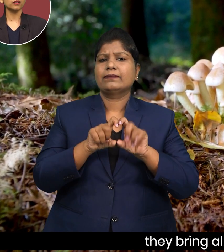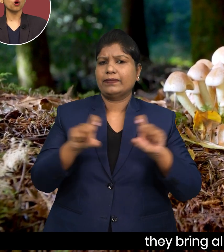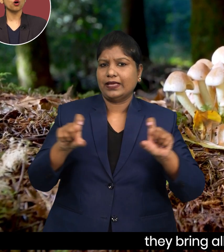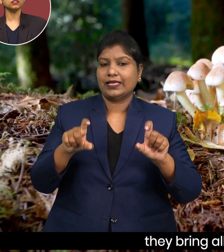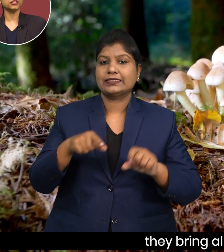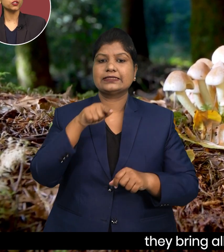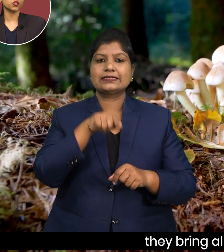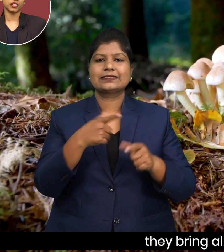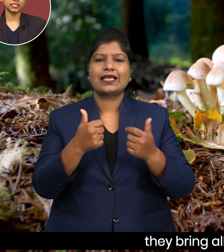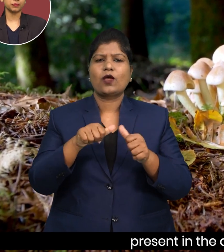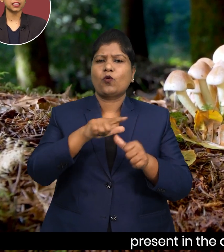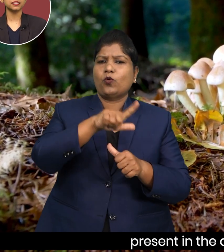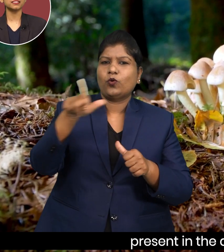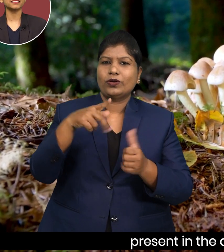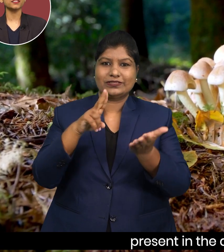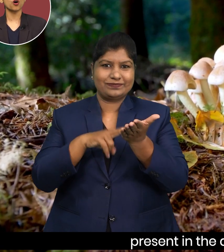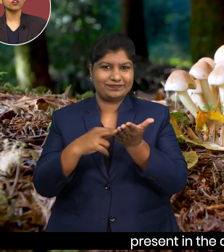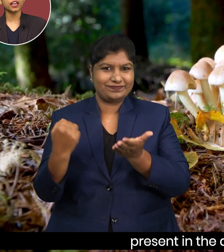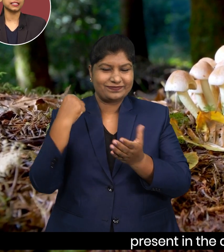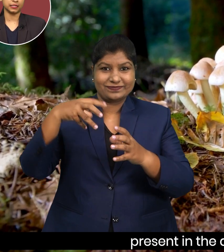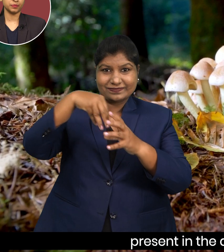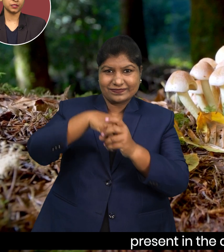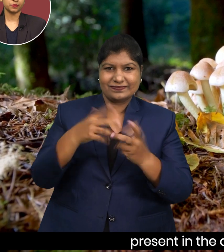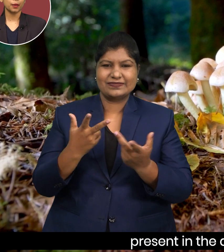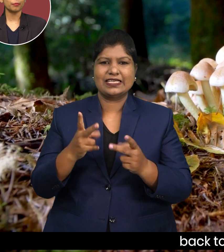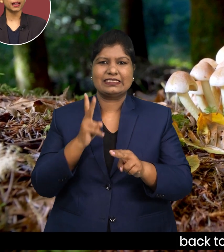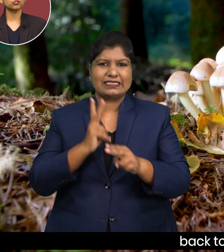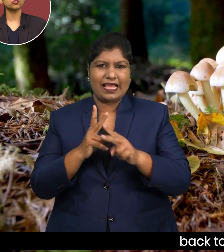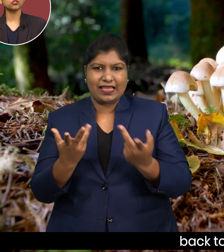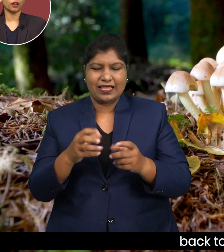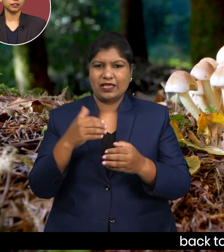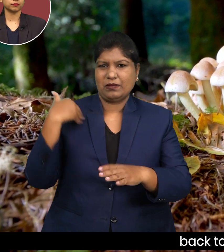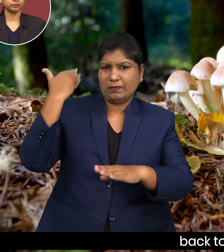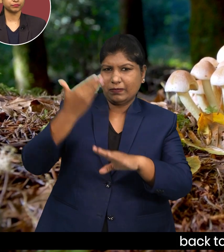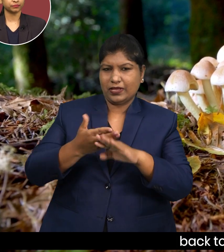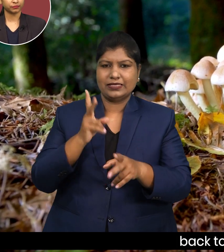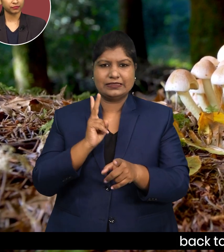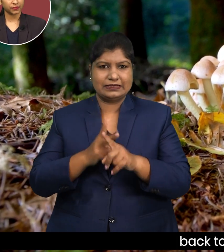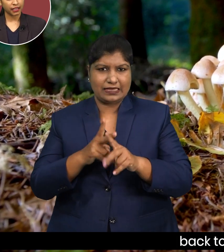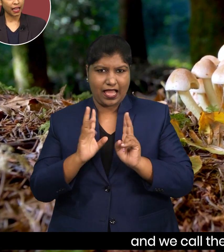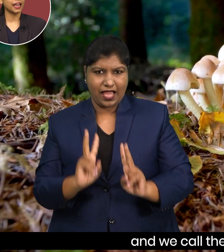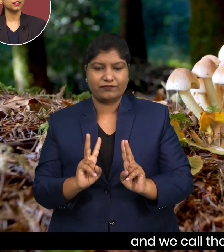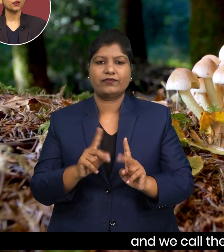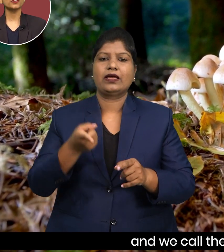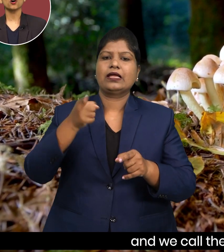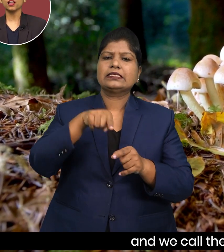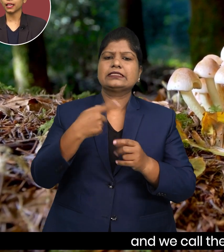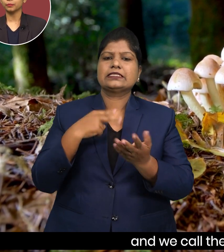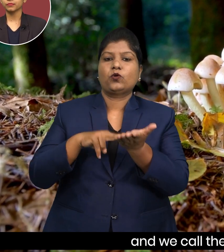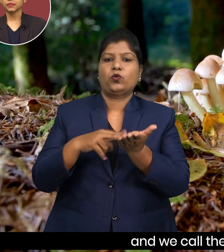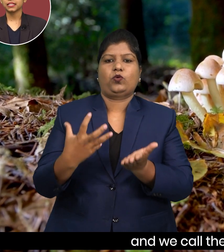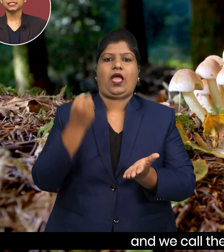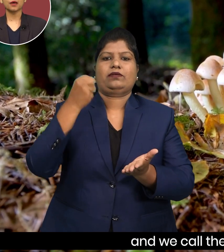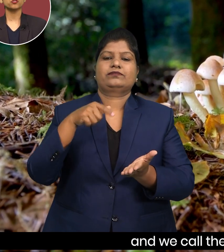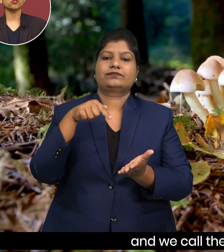They bring all the nutrients present in the dead organisms back to the soil, and we call